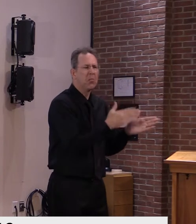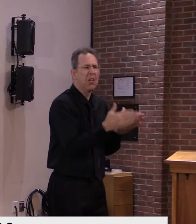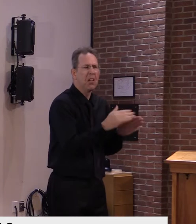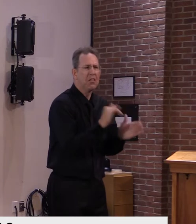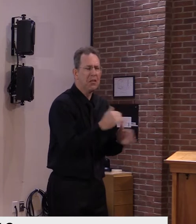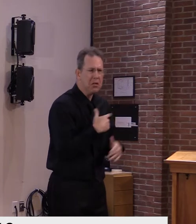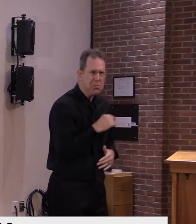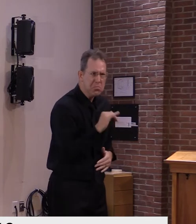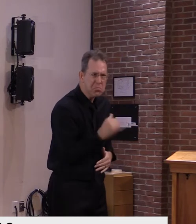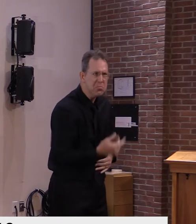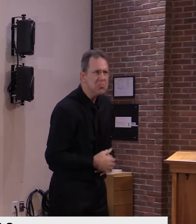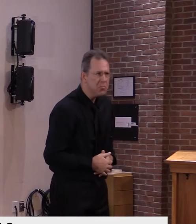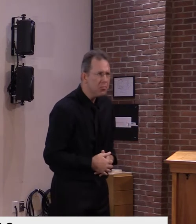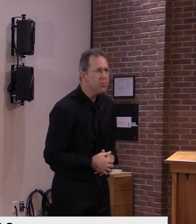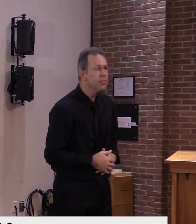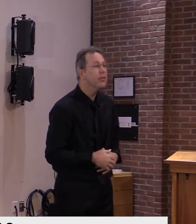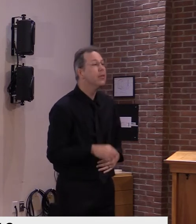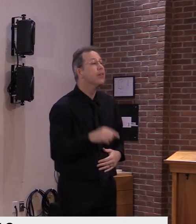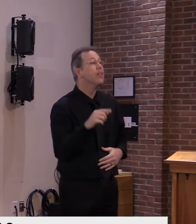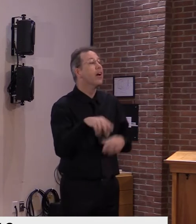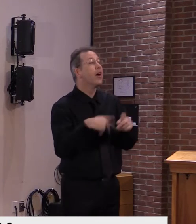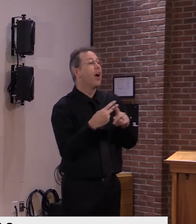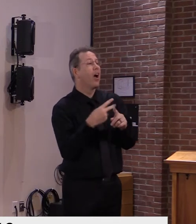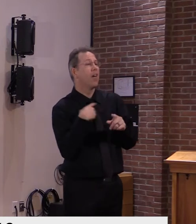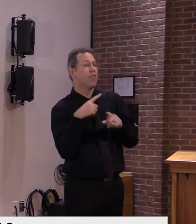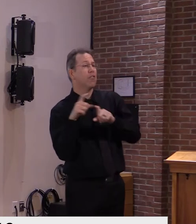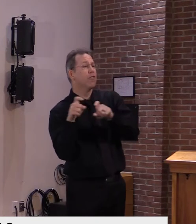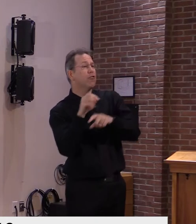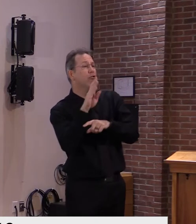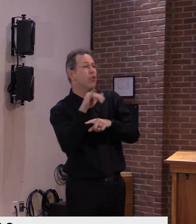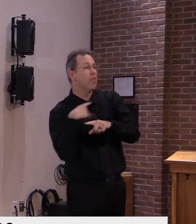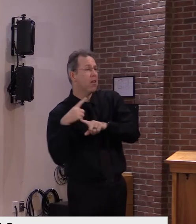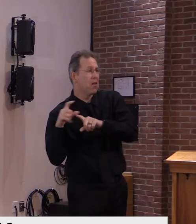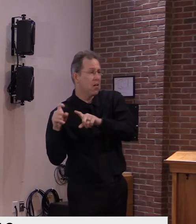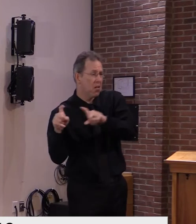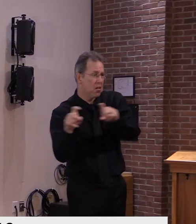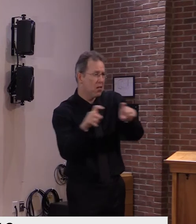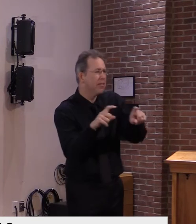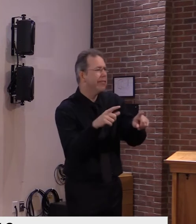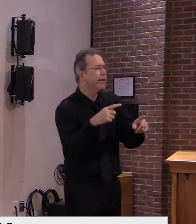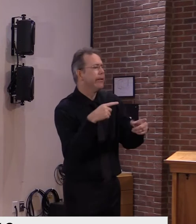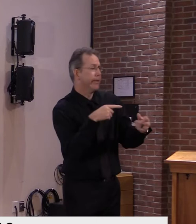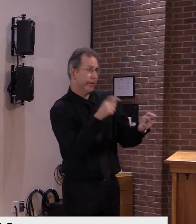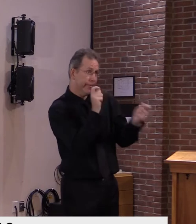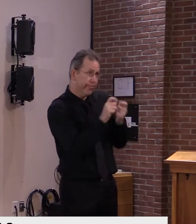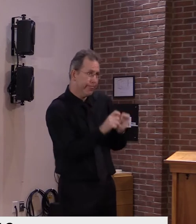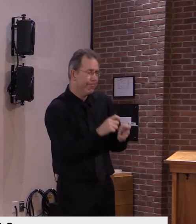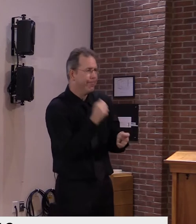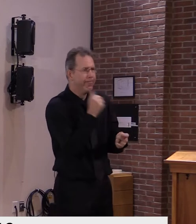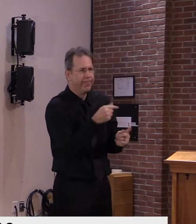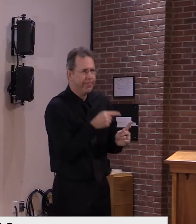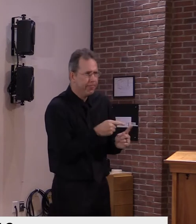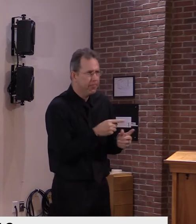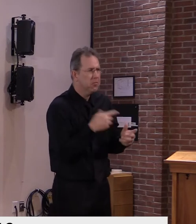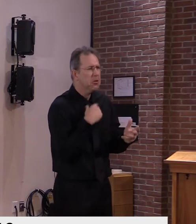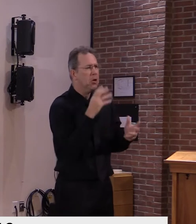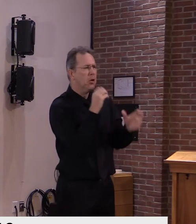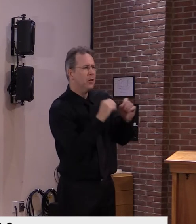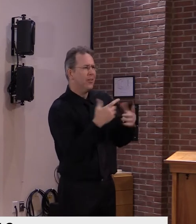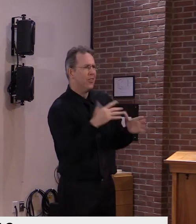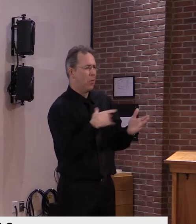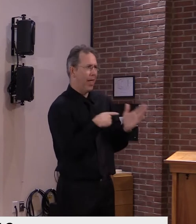surveys probably underestimate reality, as people don't always want to freely admit doing what they've been told not